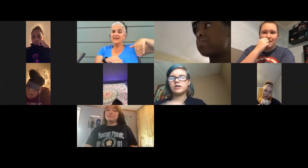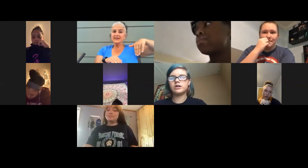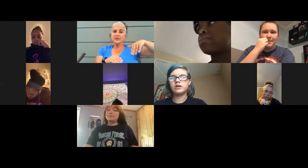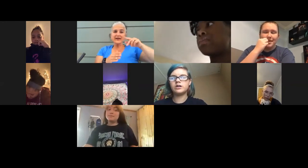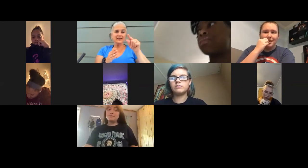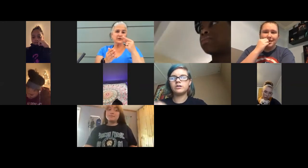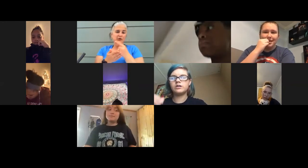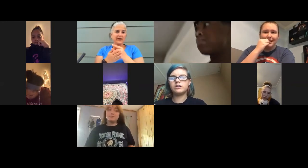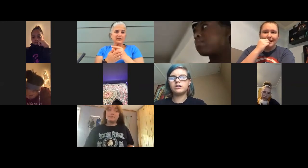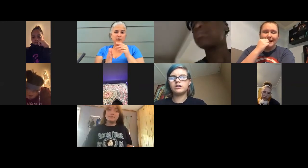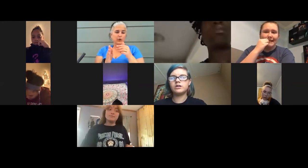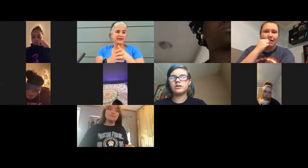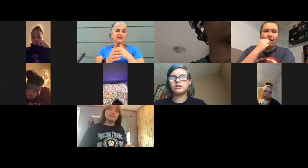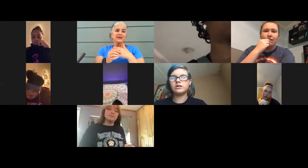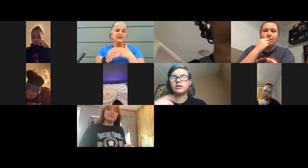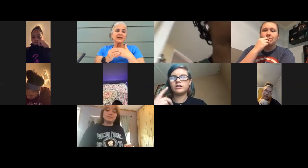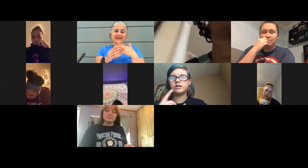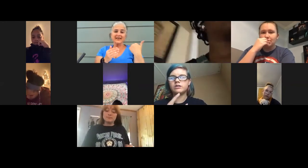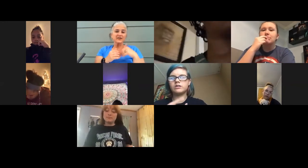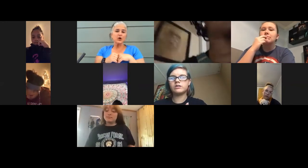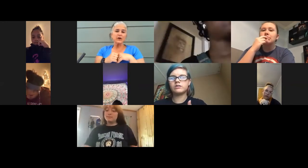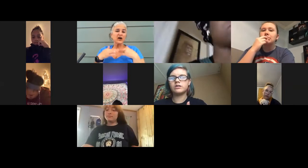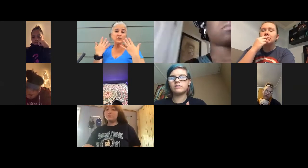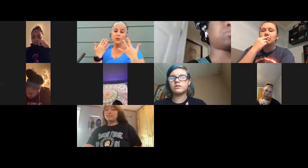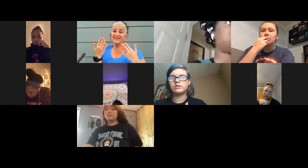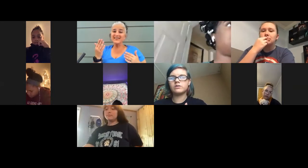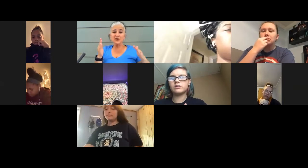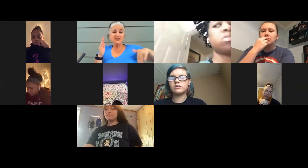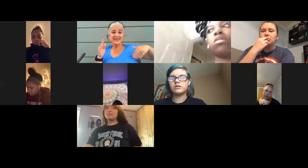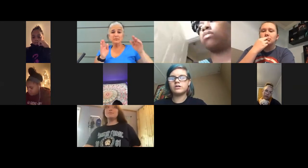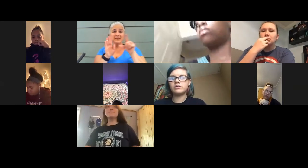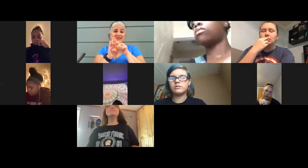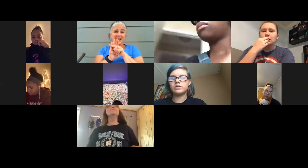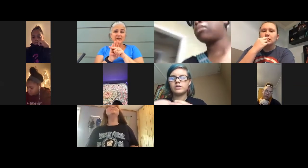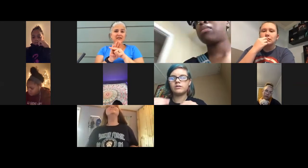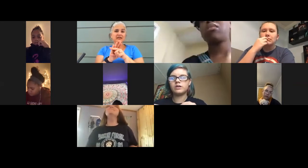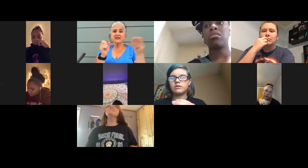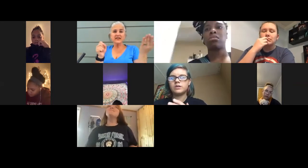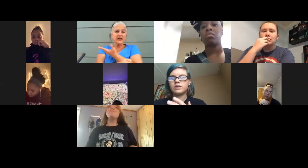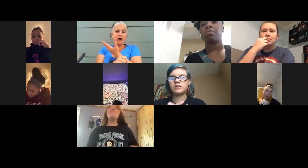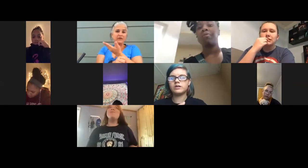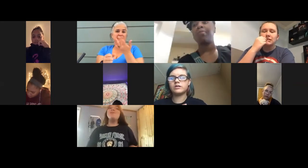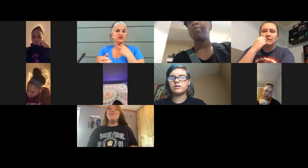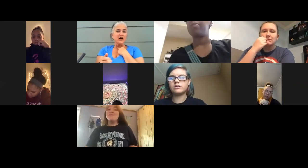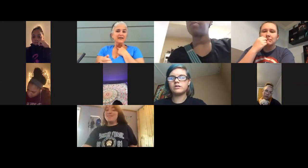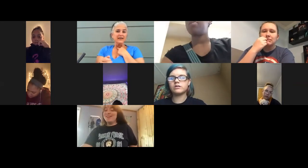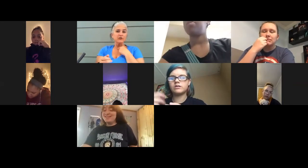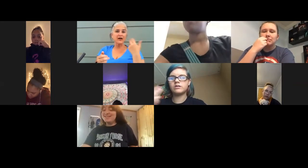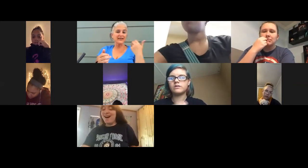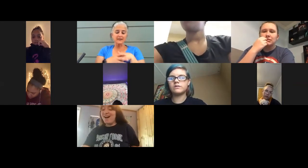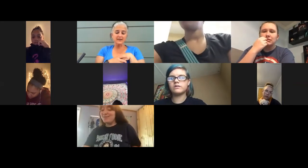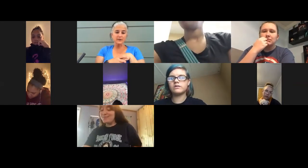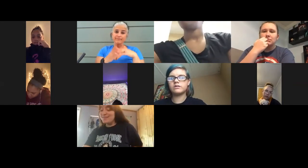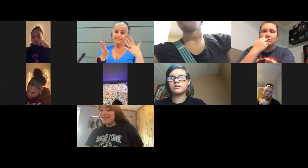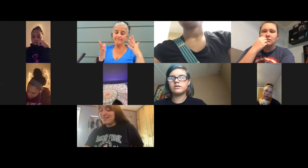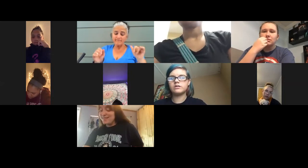night at the latest so I can get those graded and recorded. Again, I don't want y'all to wait until the last minute and then things get cut off and then you're stuck and you're